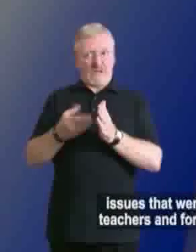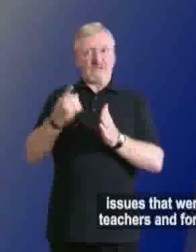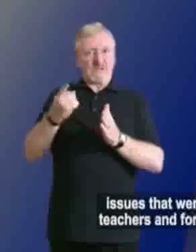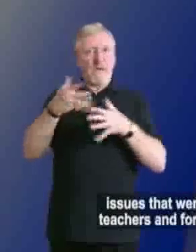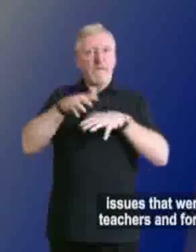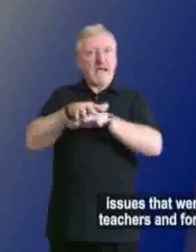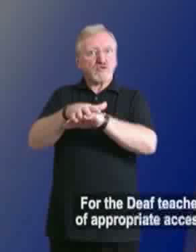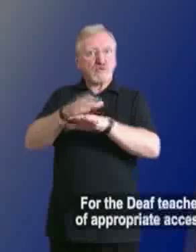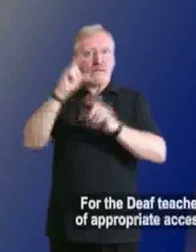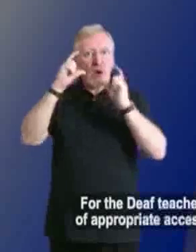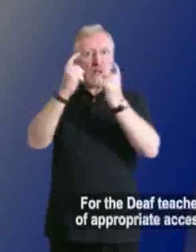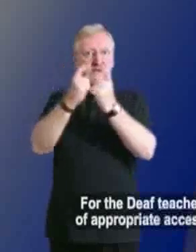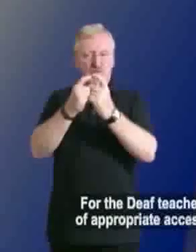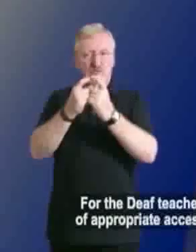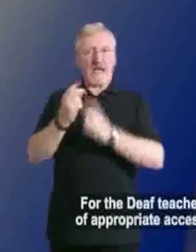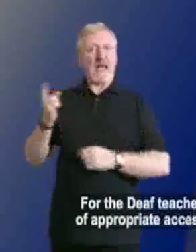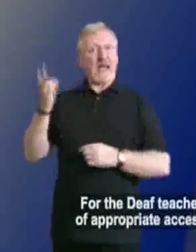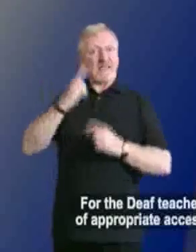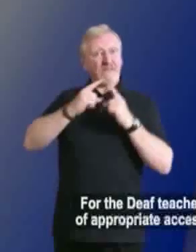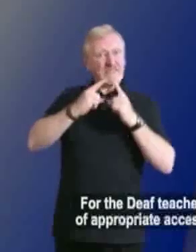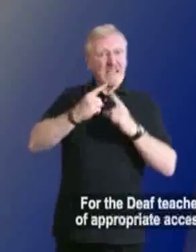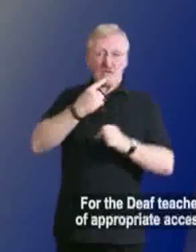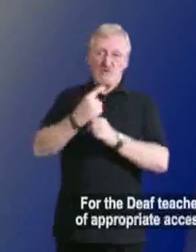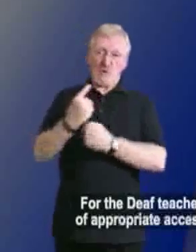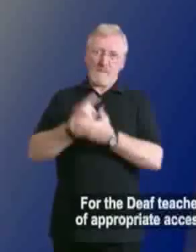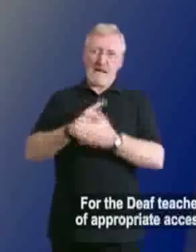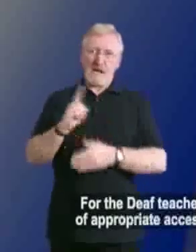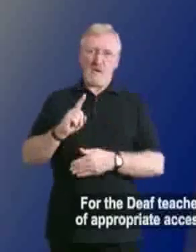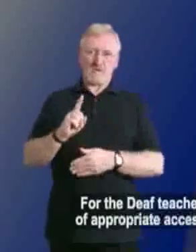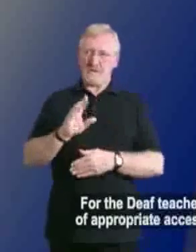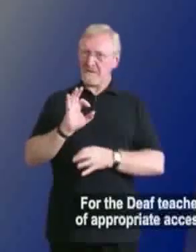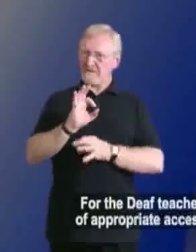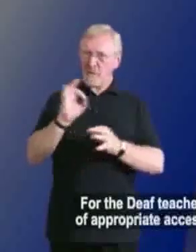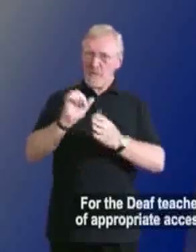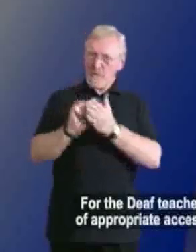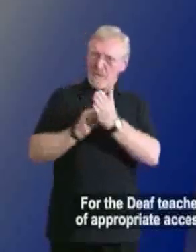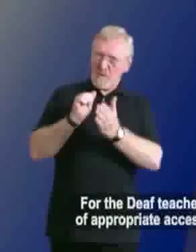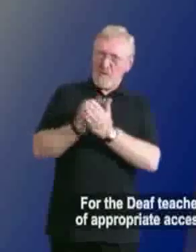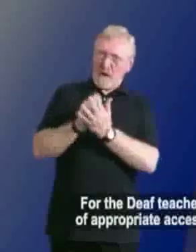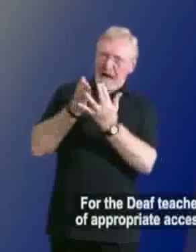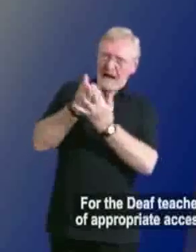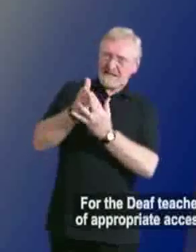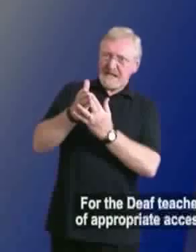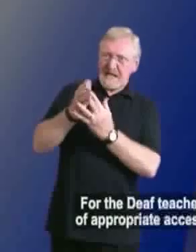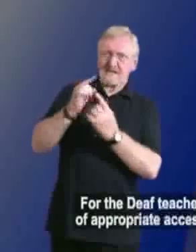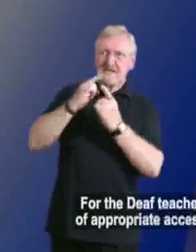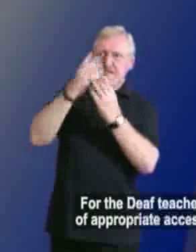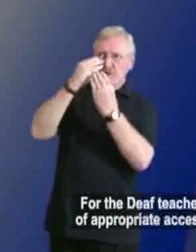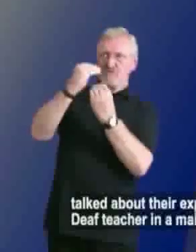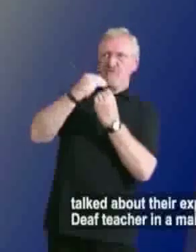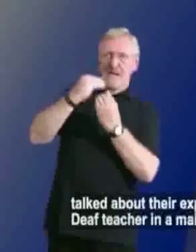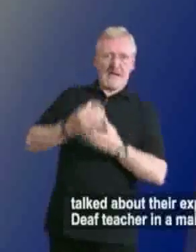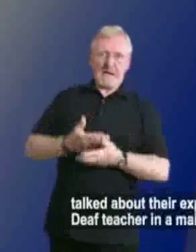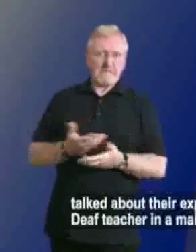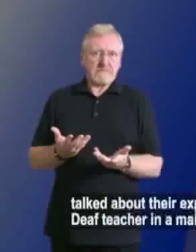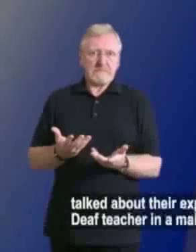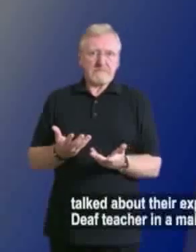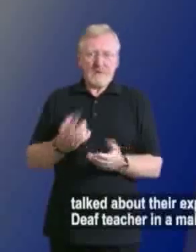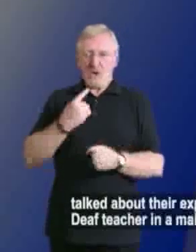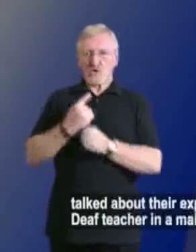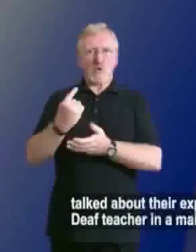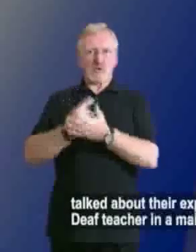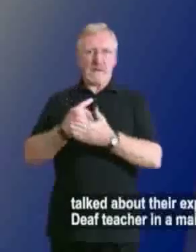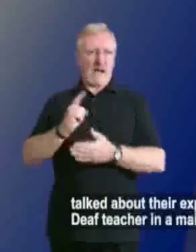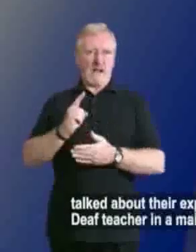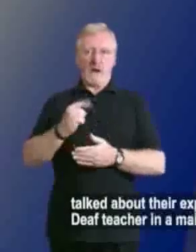mainstream colleges. For the deaf teachers, they spoke about the lack of appropriate access to teacher training. They talked about their